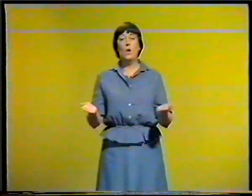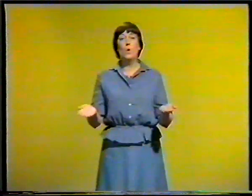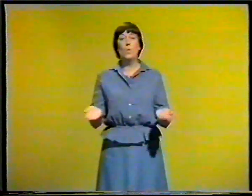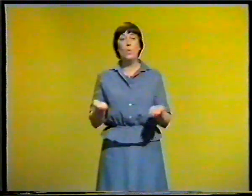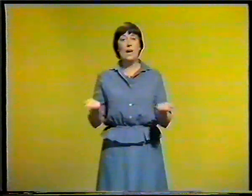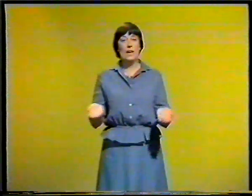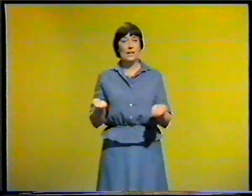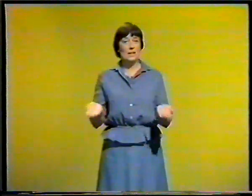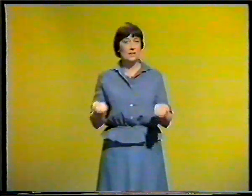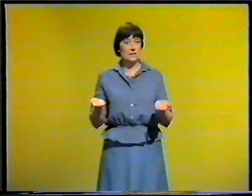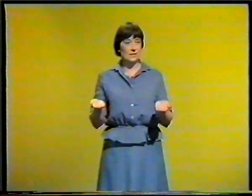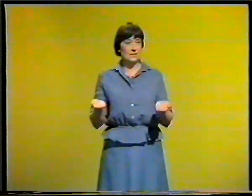Where?